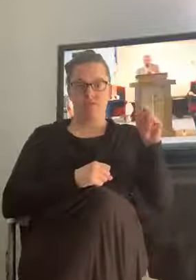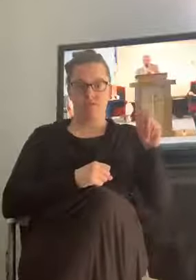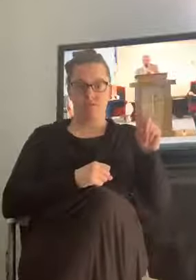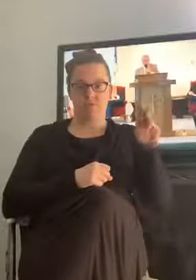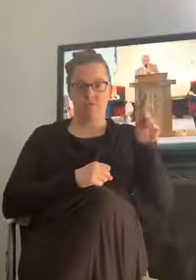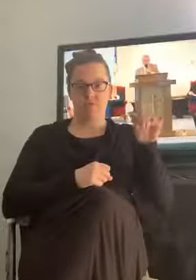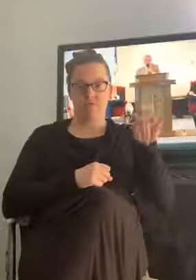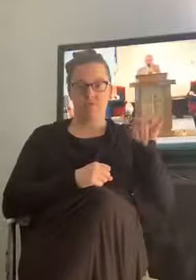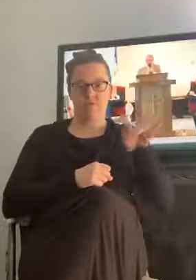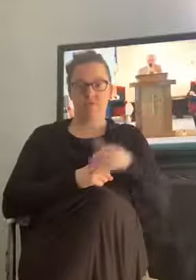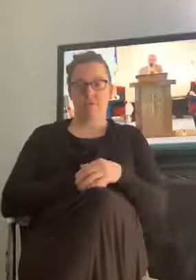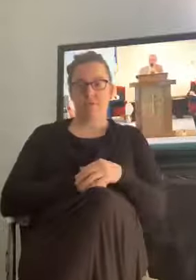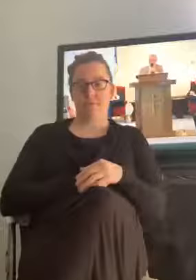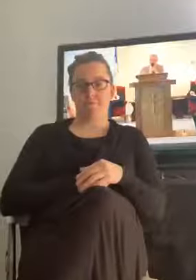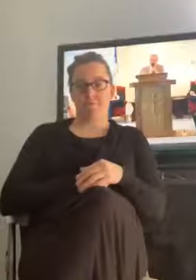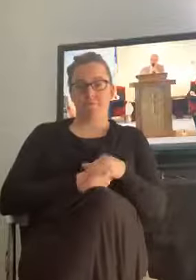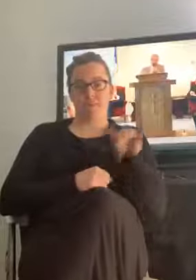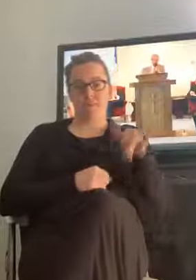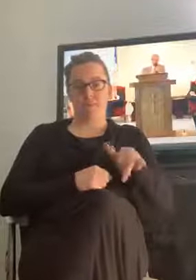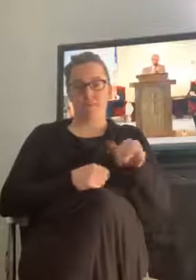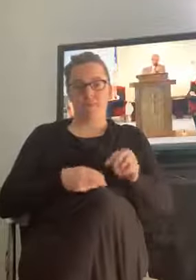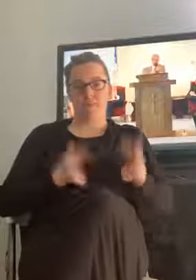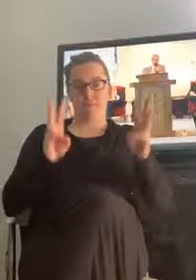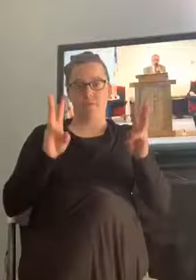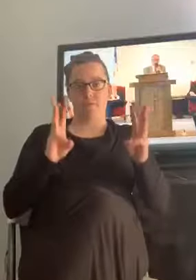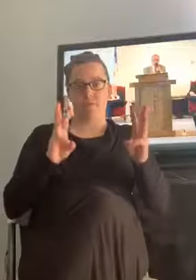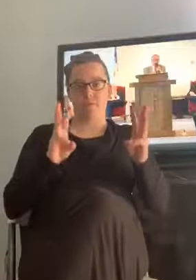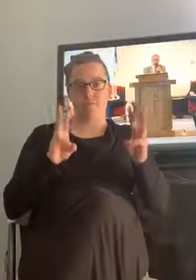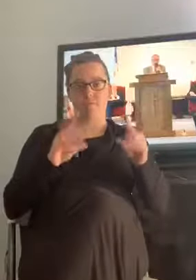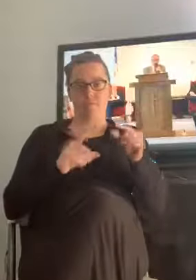the word of the prophet might be